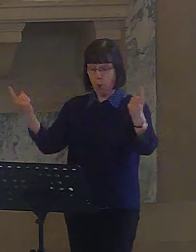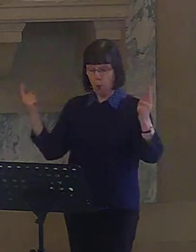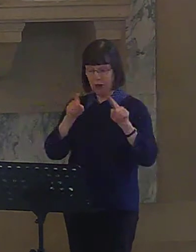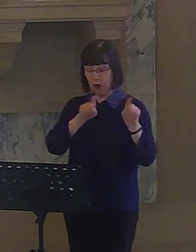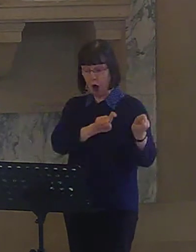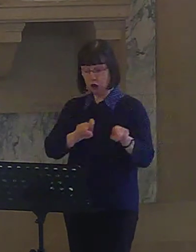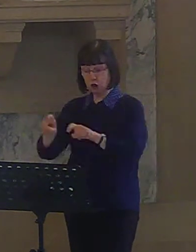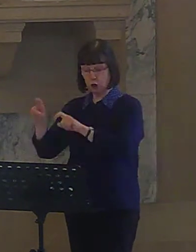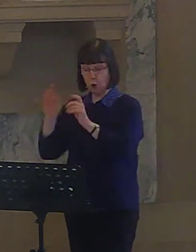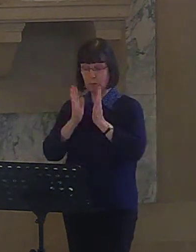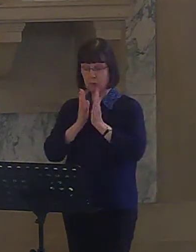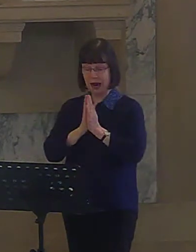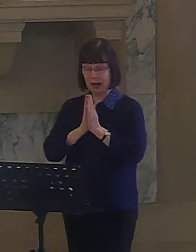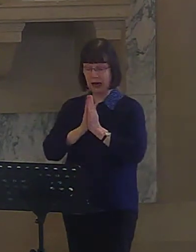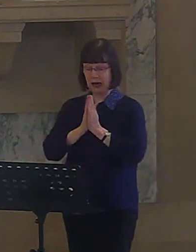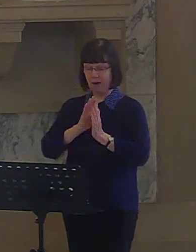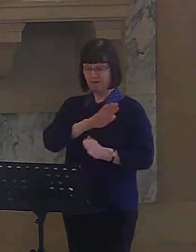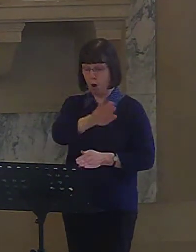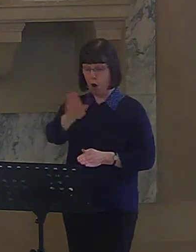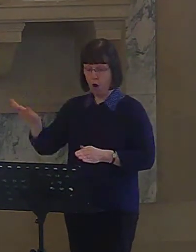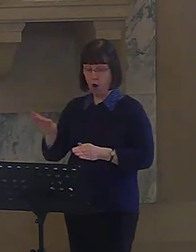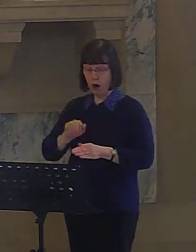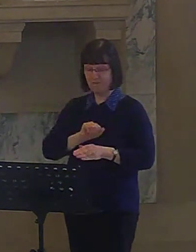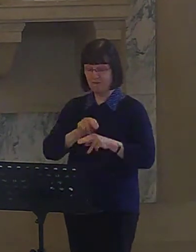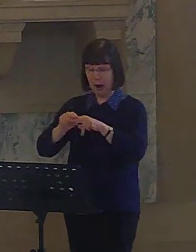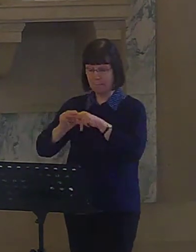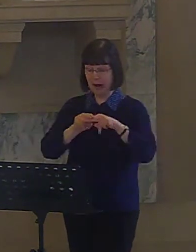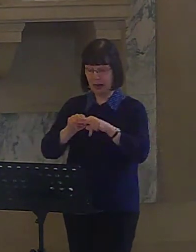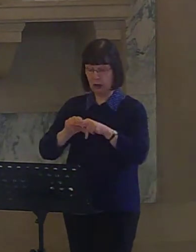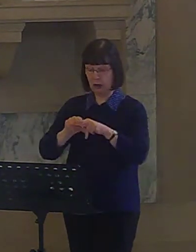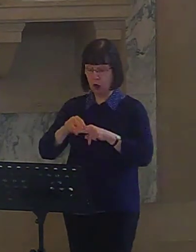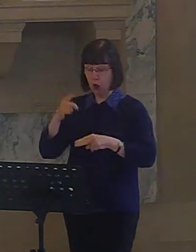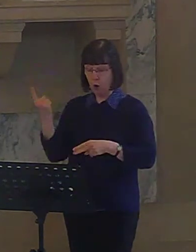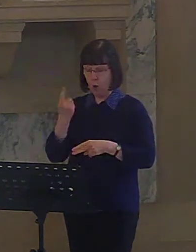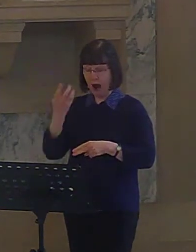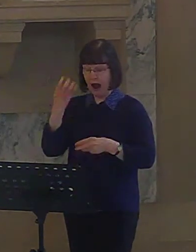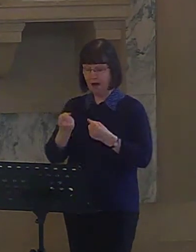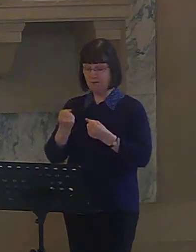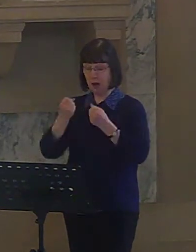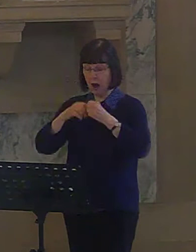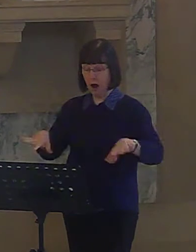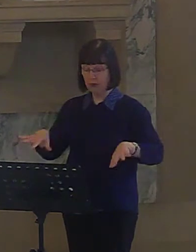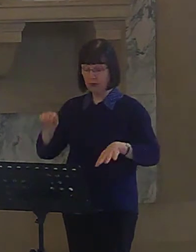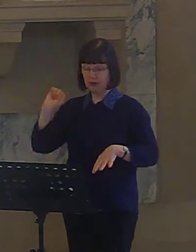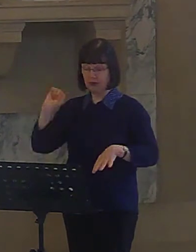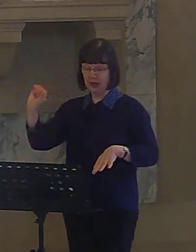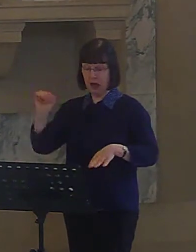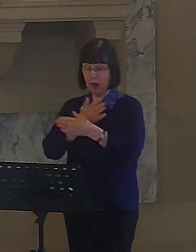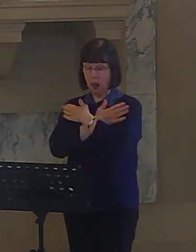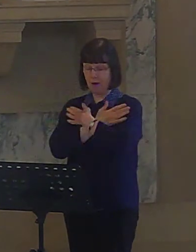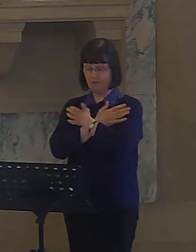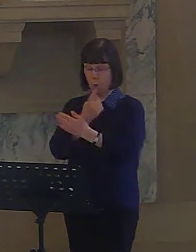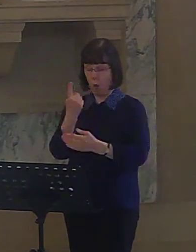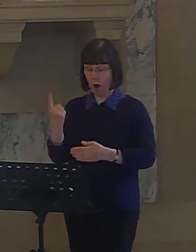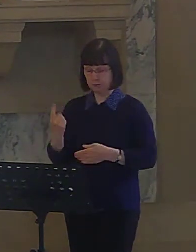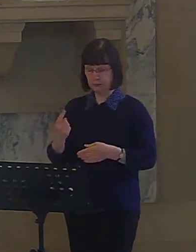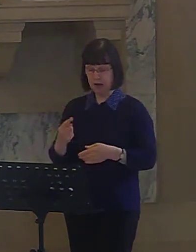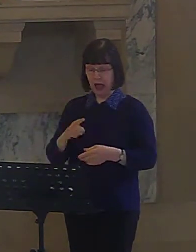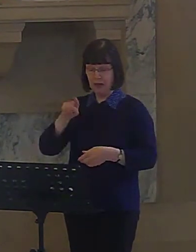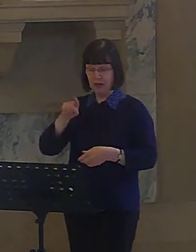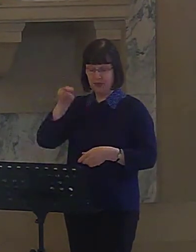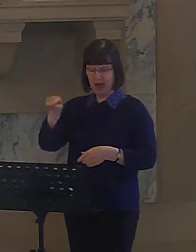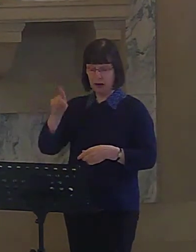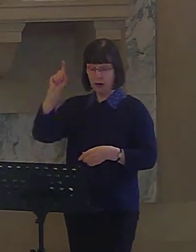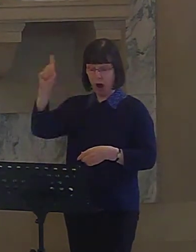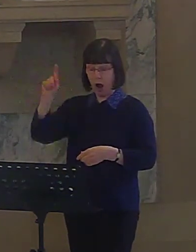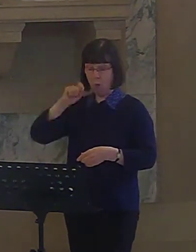We continue to pray for all families who have lost their loved ones, that God will ease the